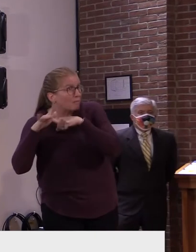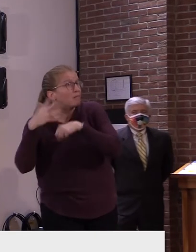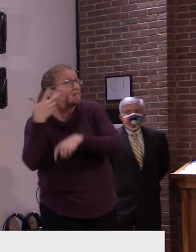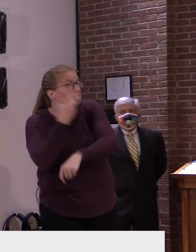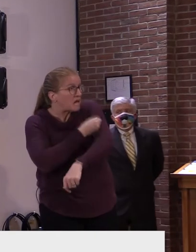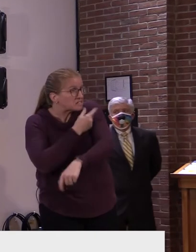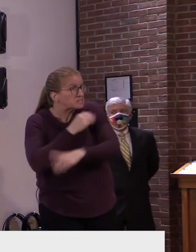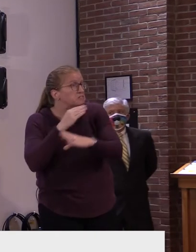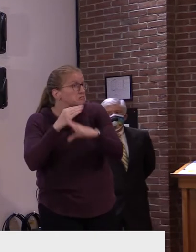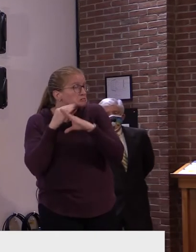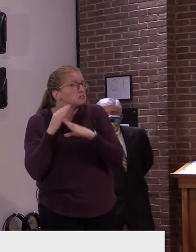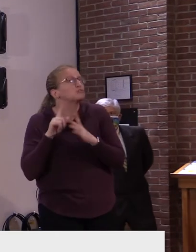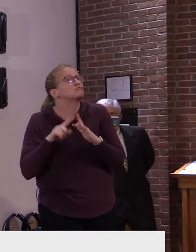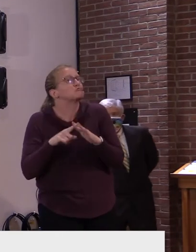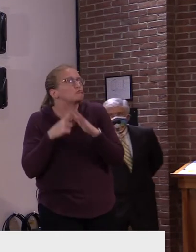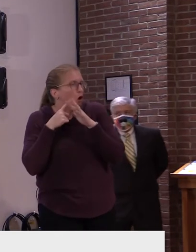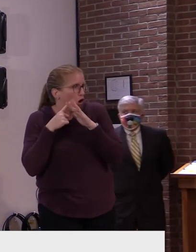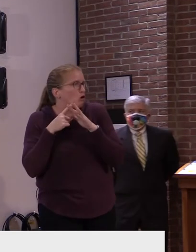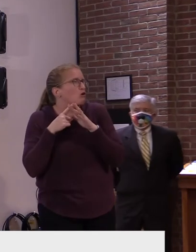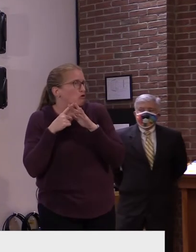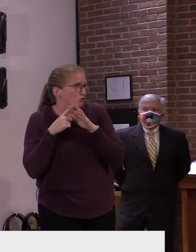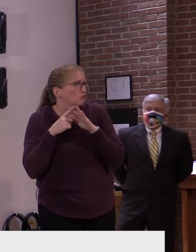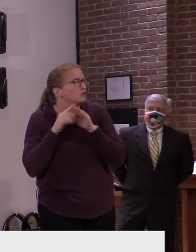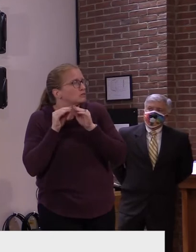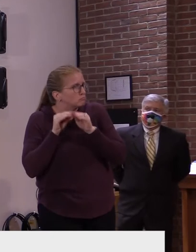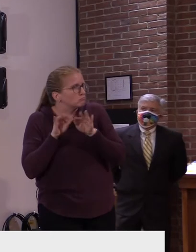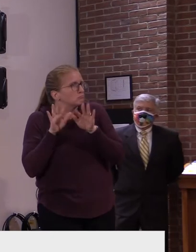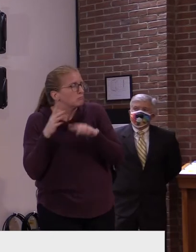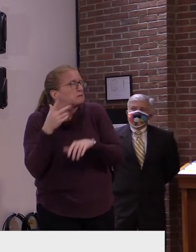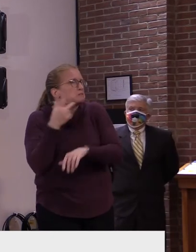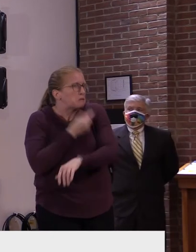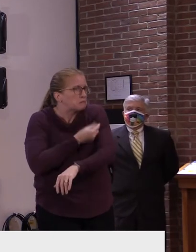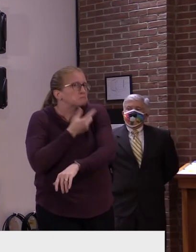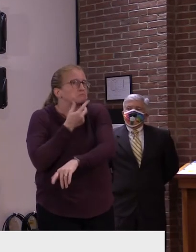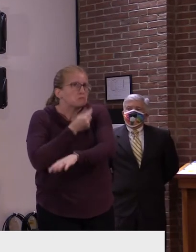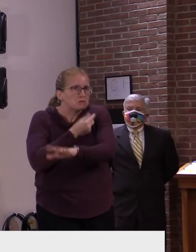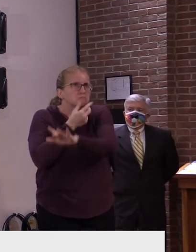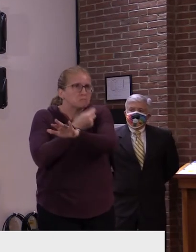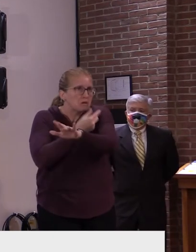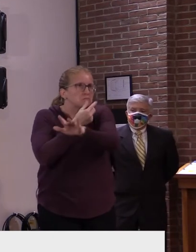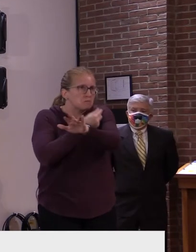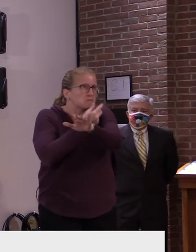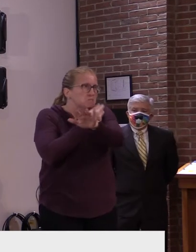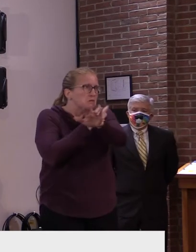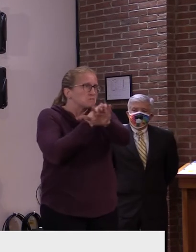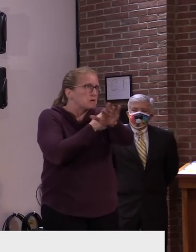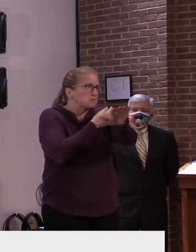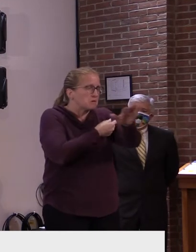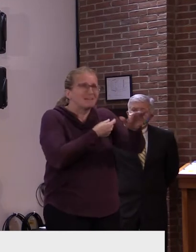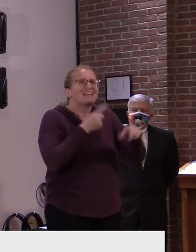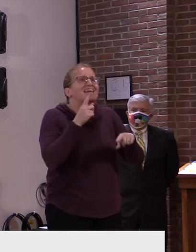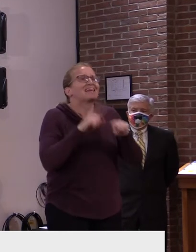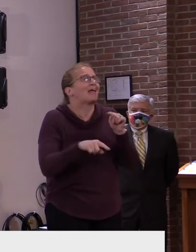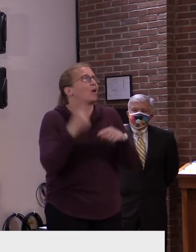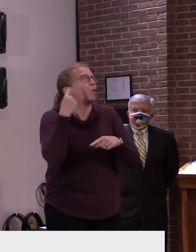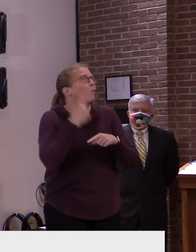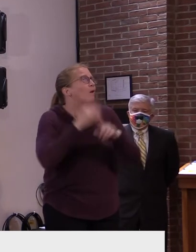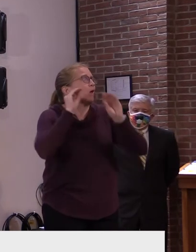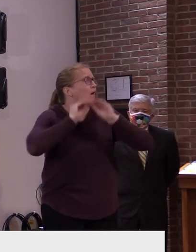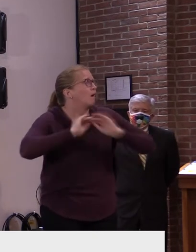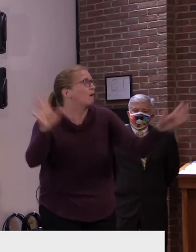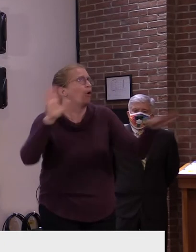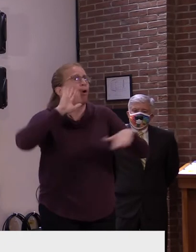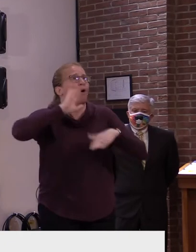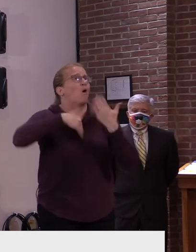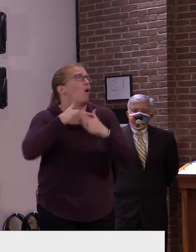country beginning with very high priority groups and finally culminating in the general population